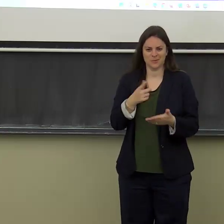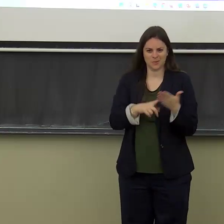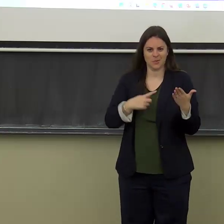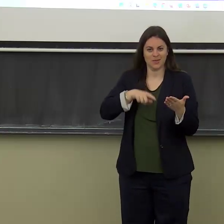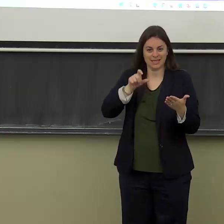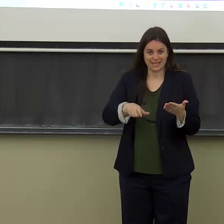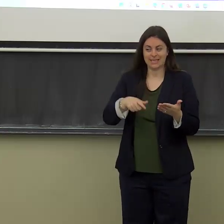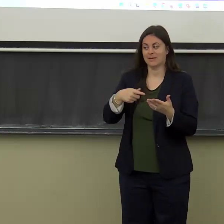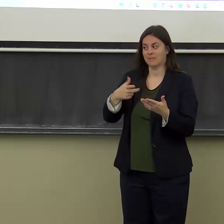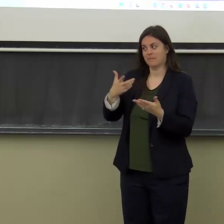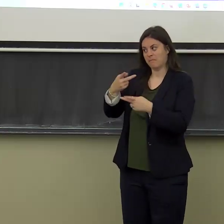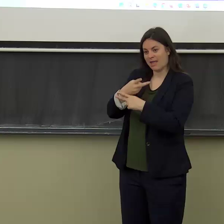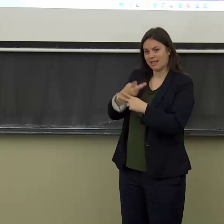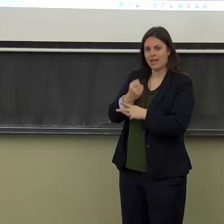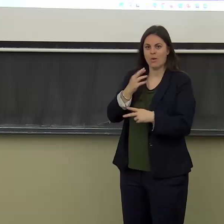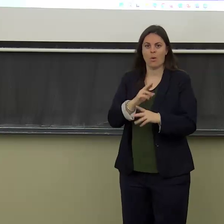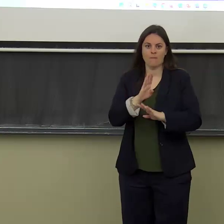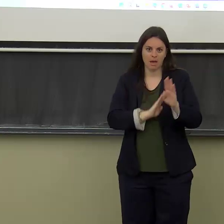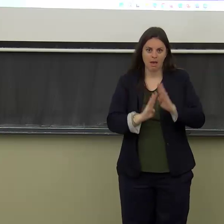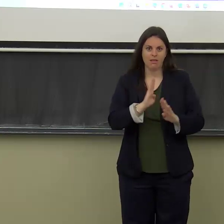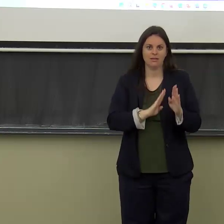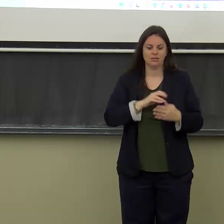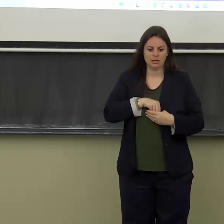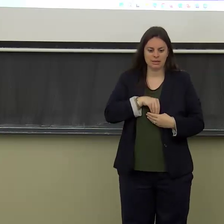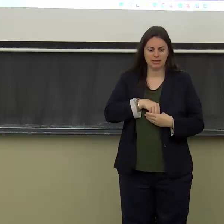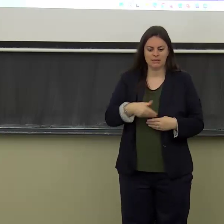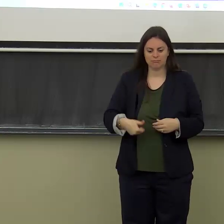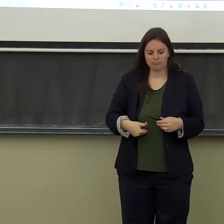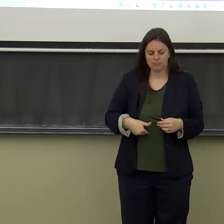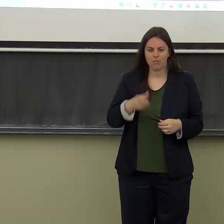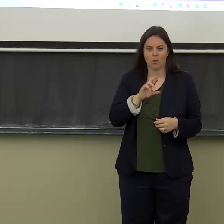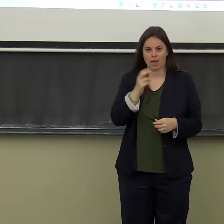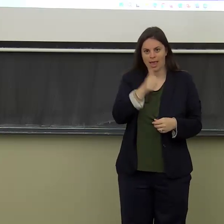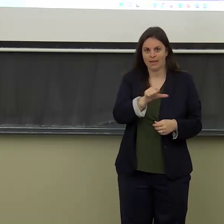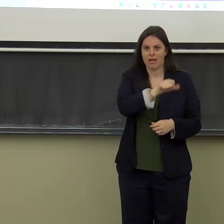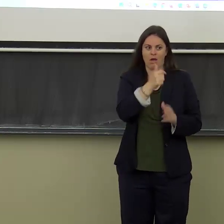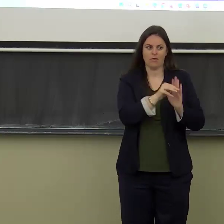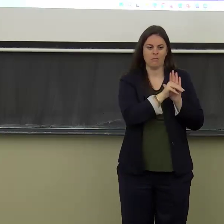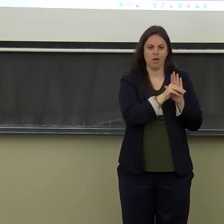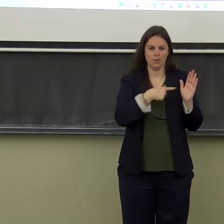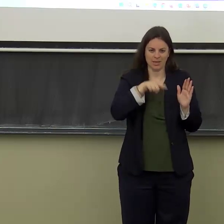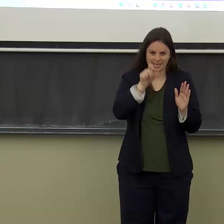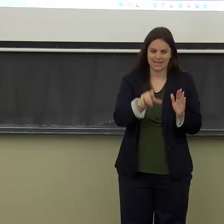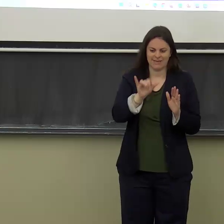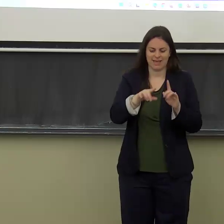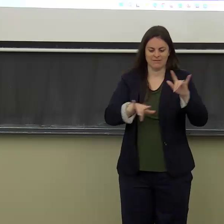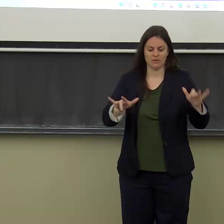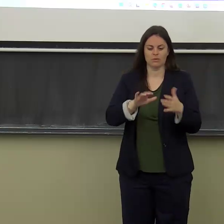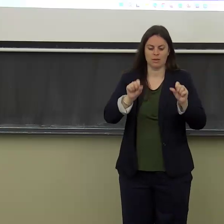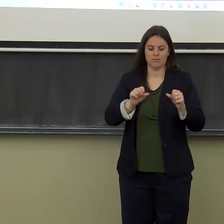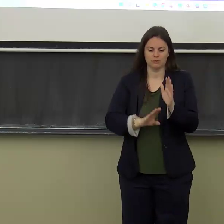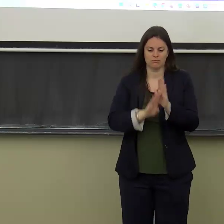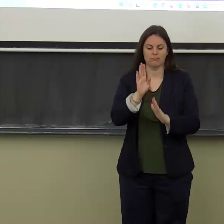need mathematically or biologically or from any other logic model to actually survive as a